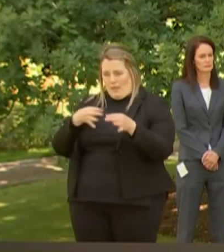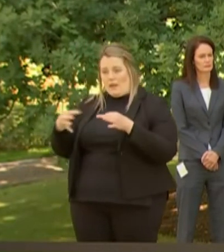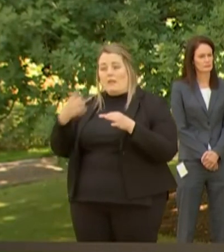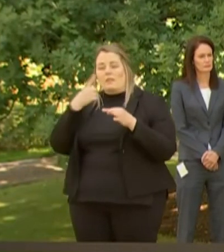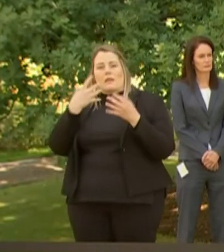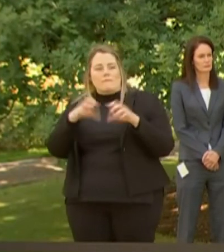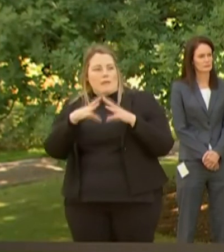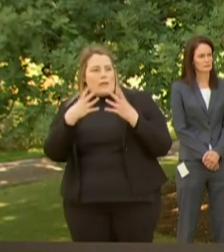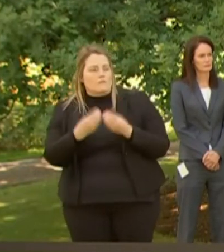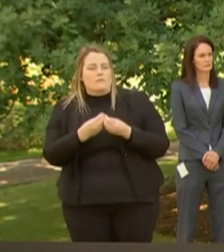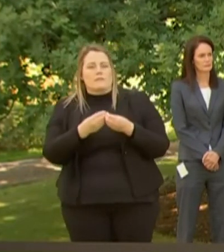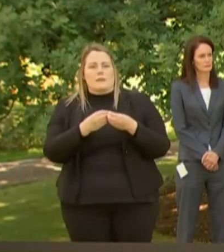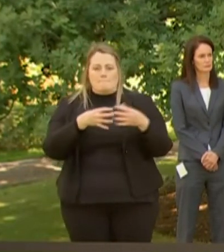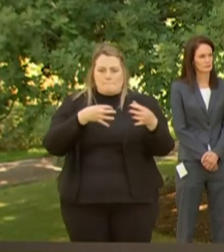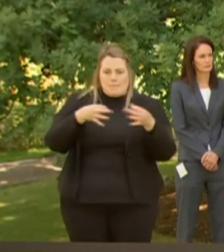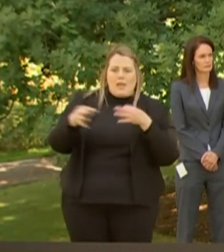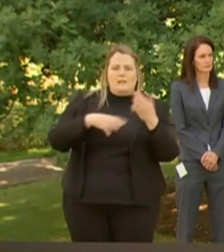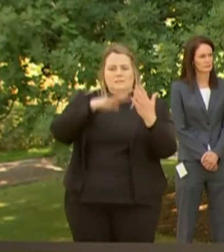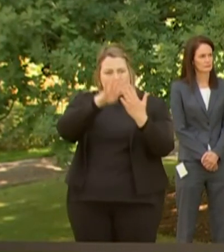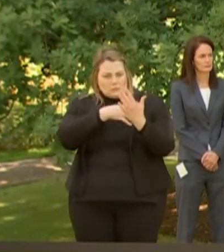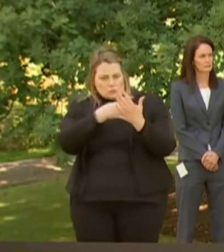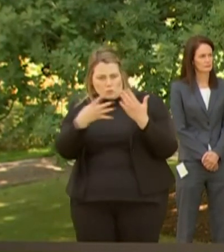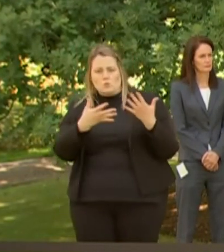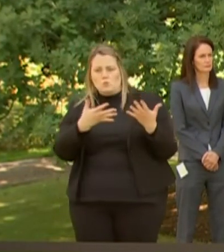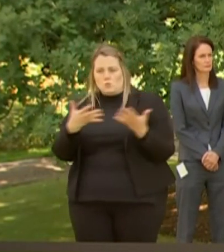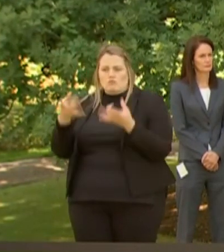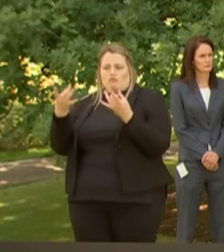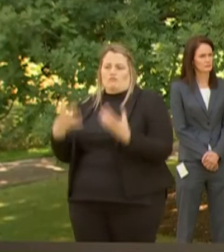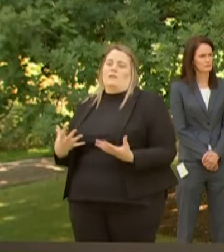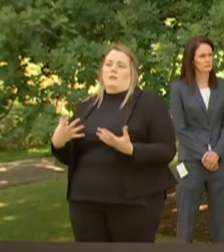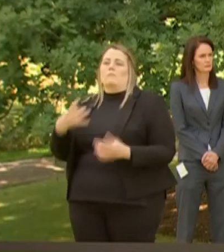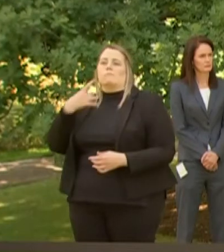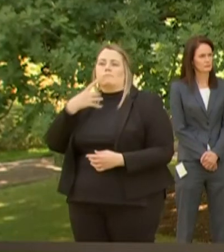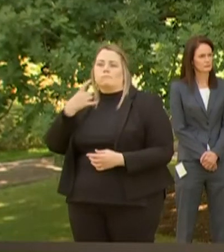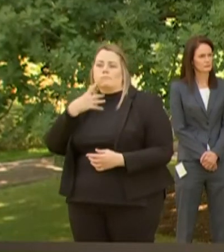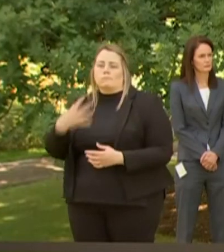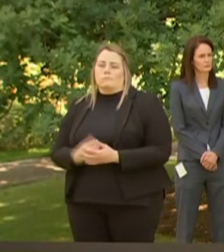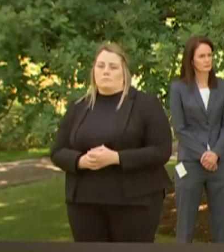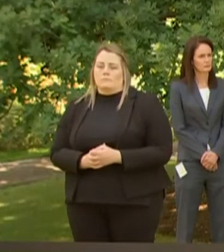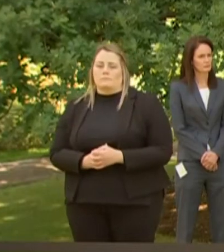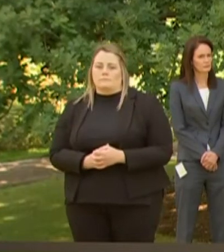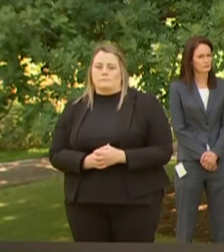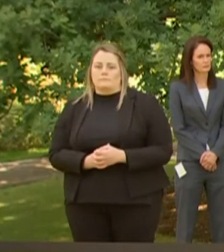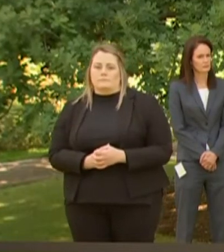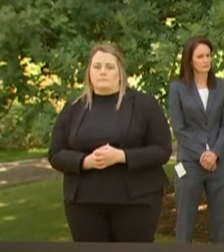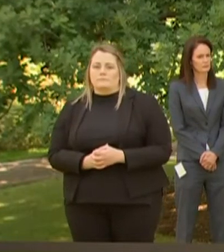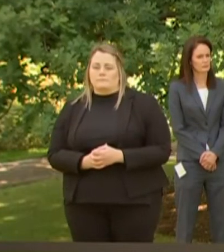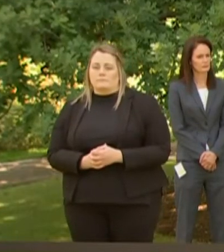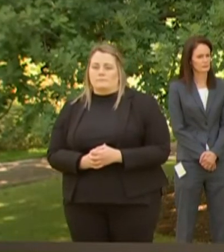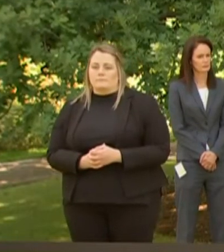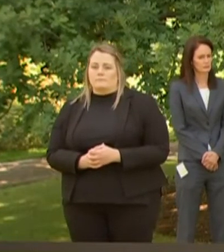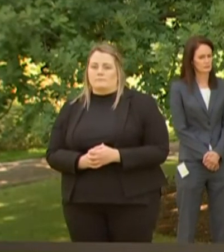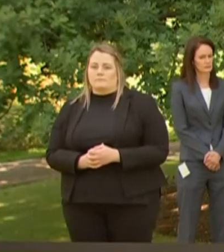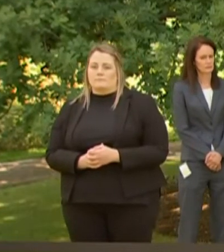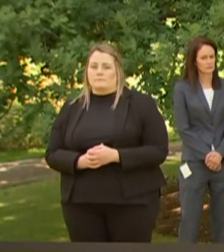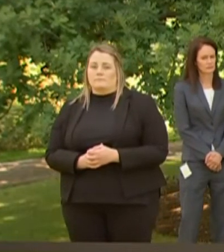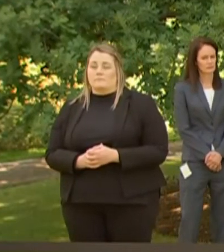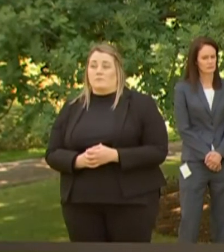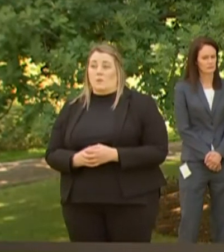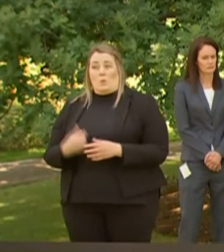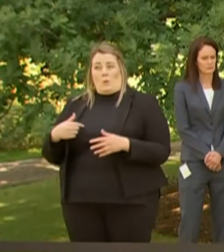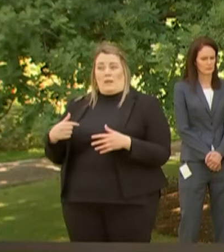work done, that forward planning. But that's a good assumption to work under, just like we assume every single return traveller who